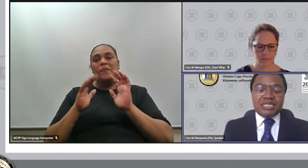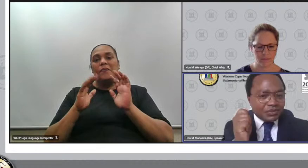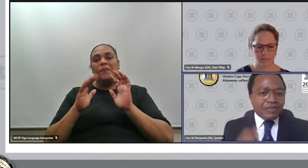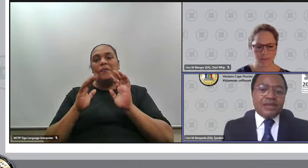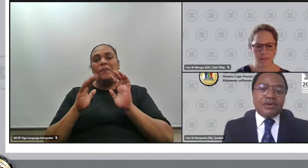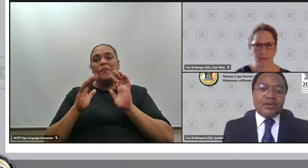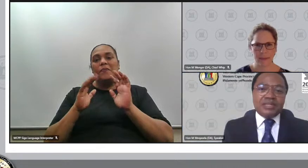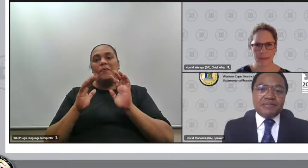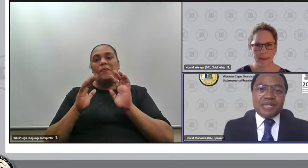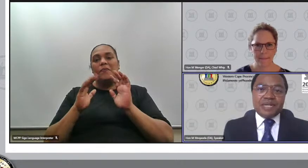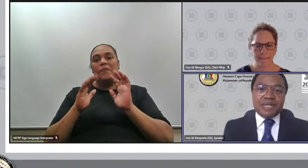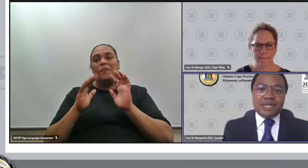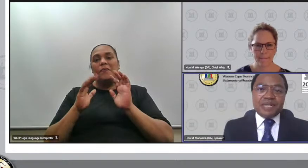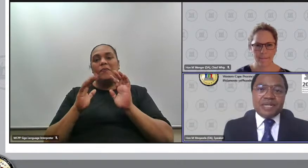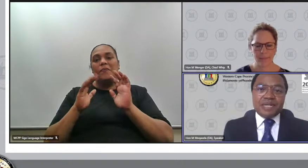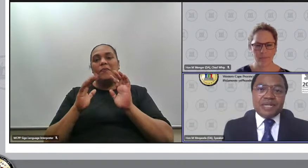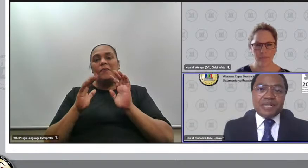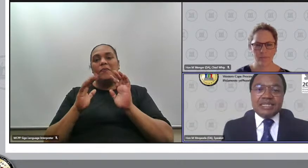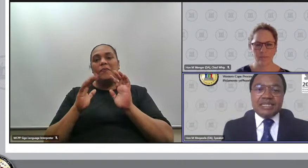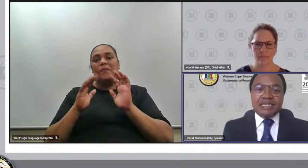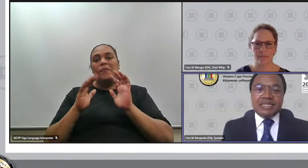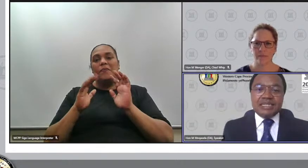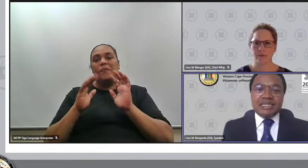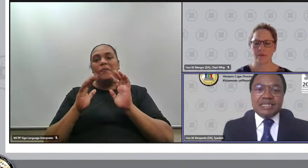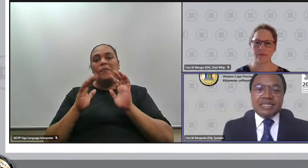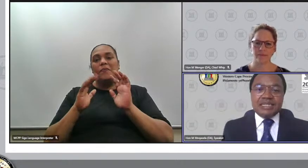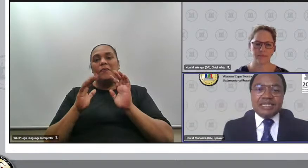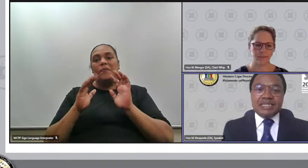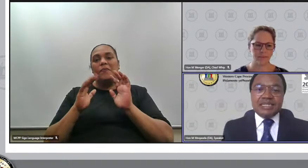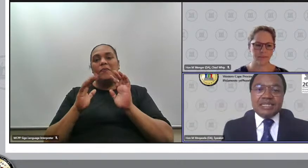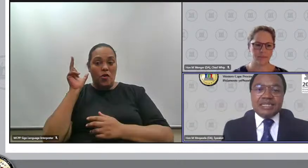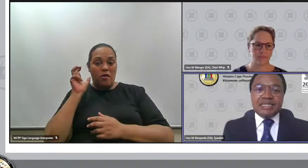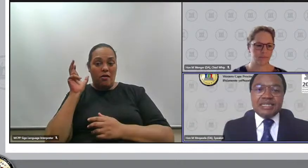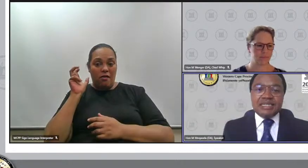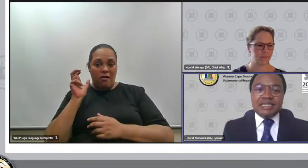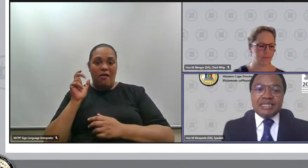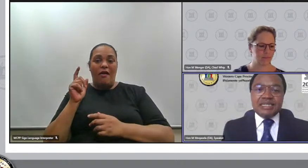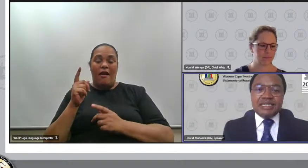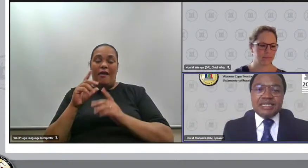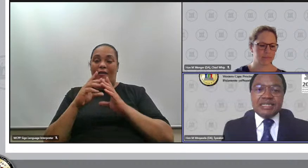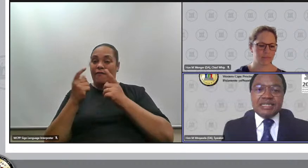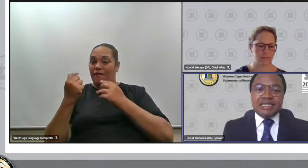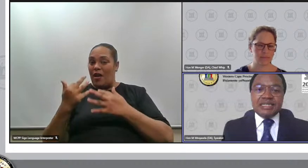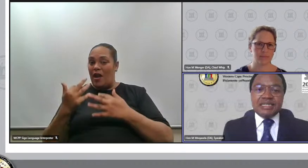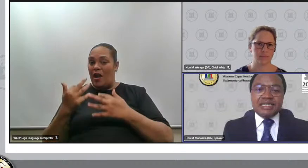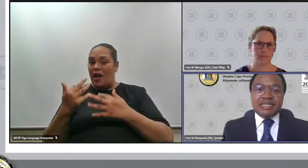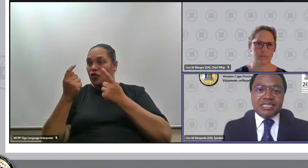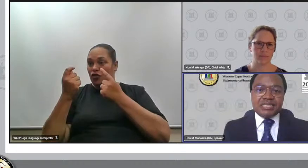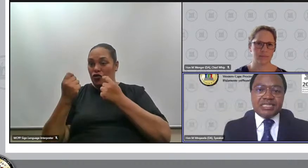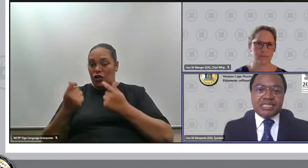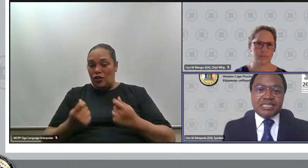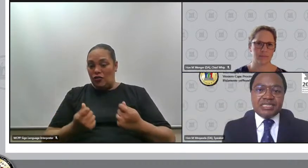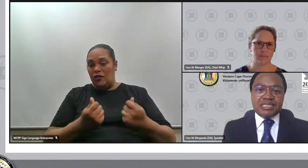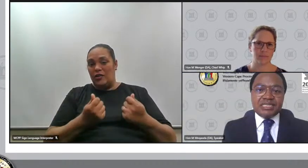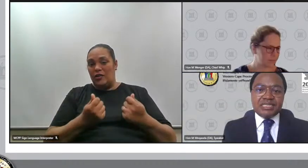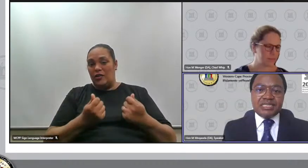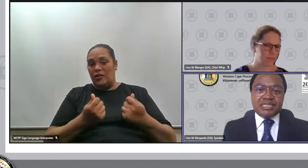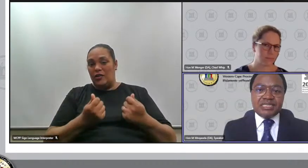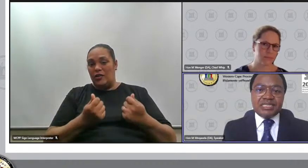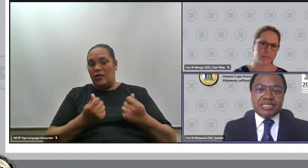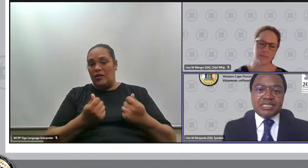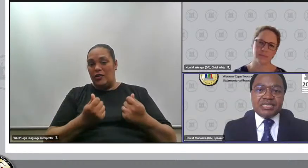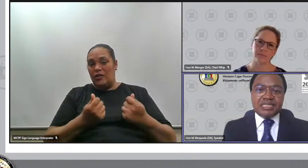ear on the part of the Minister and the Department of Finance, and that is Treasury in our province,